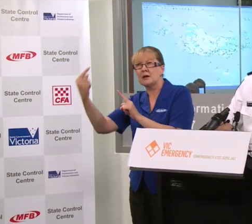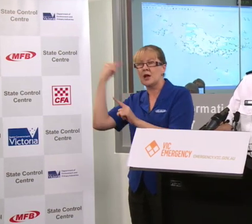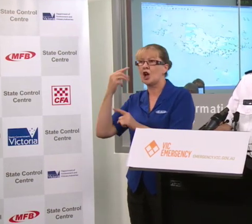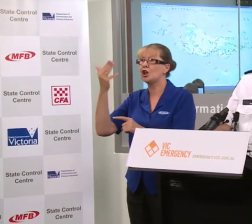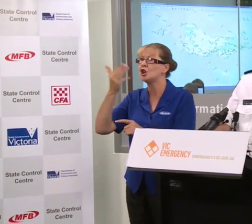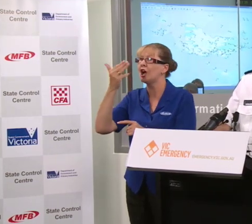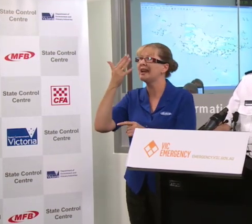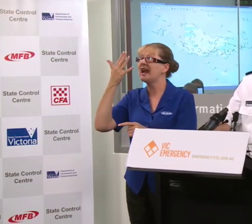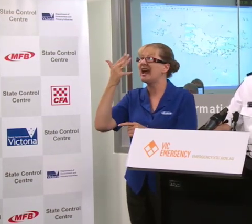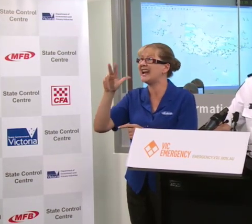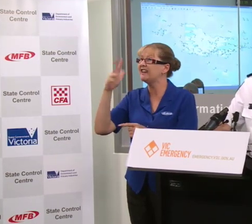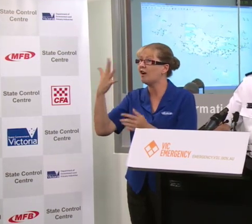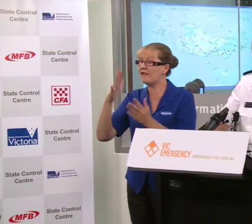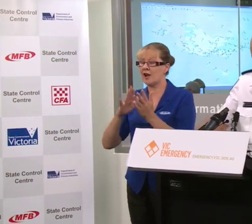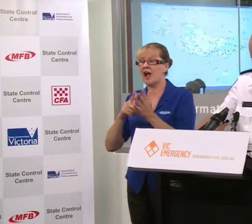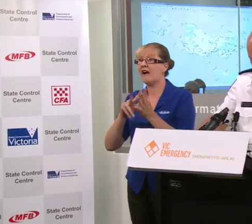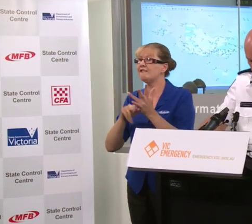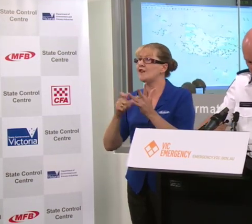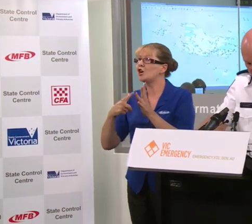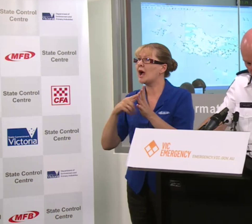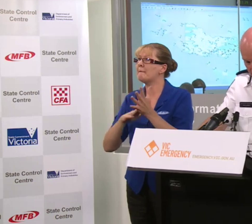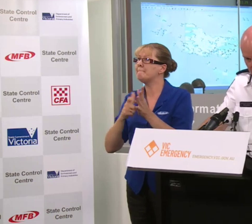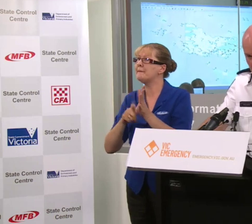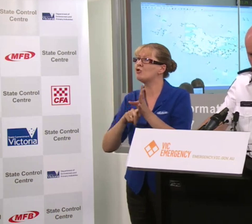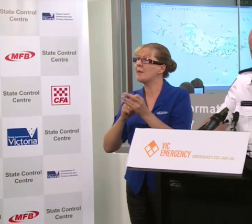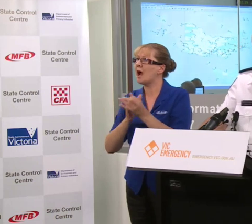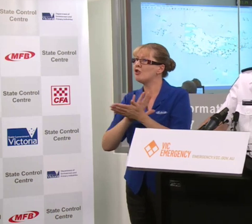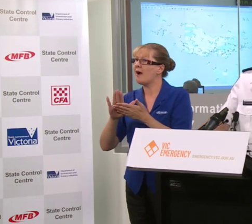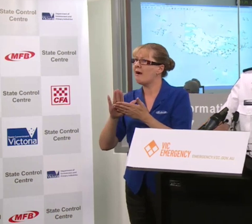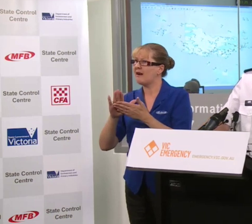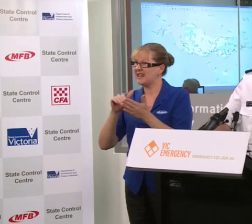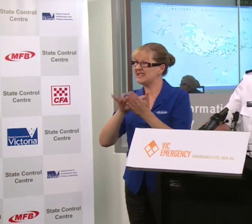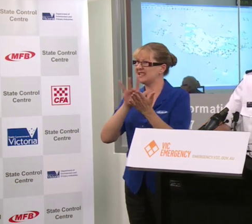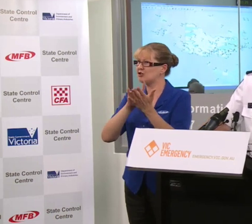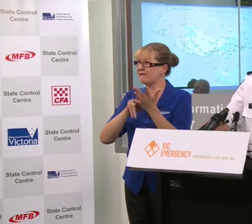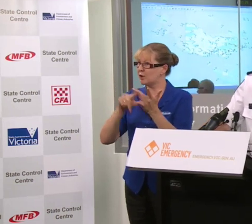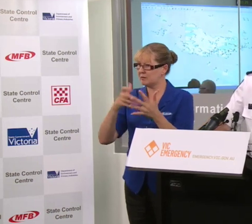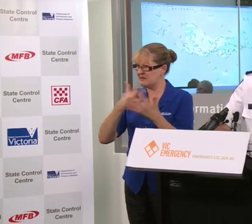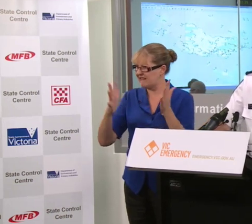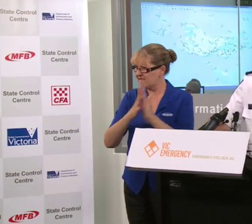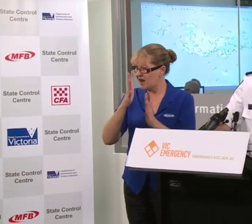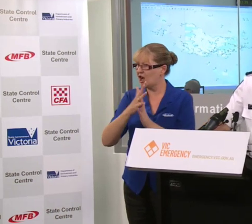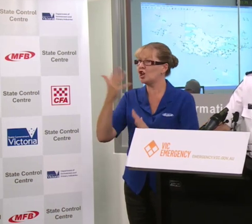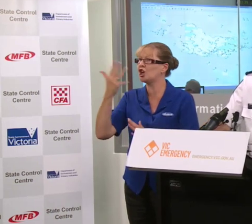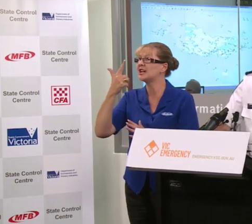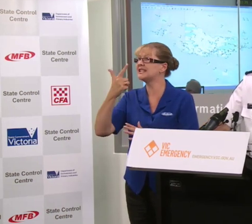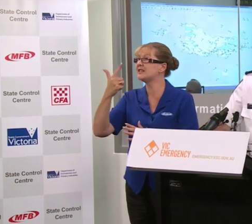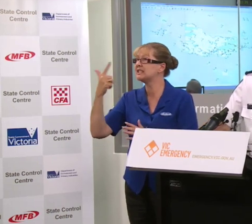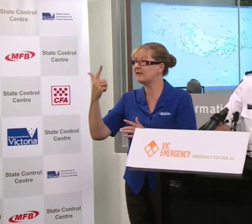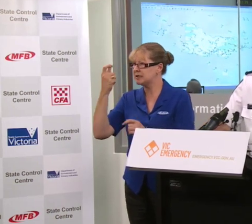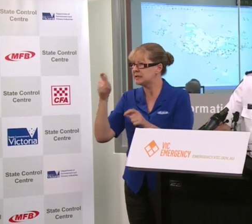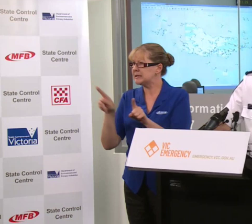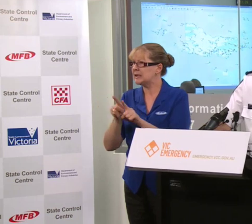Avoca Mirrabarra, Central Victoria, significantly large fires, and again in 1977, which was a similar season,